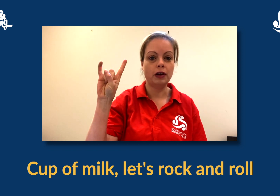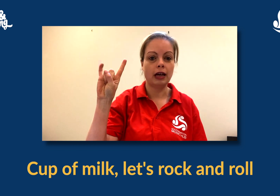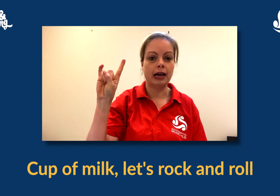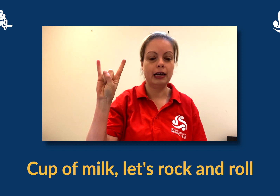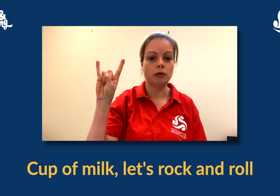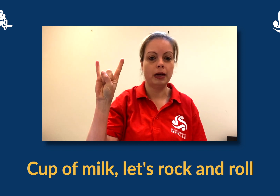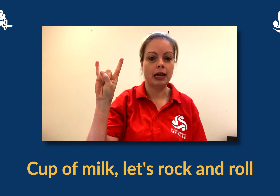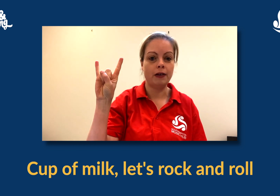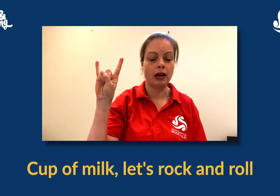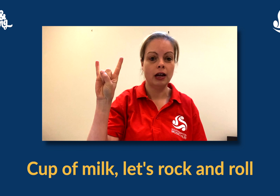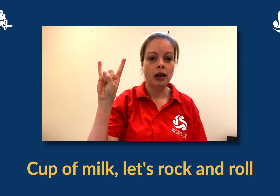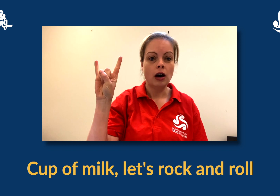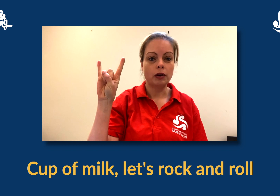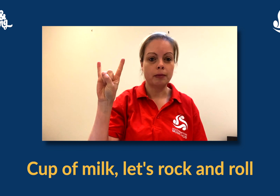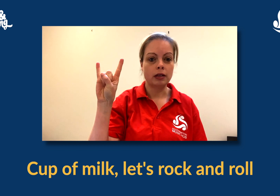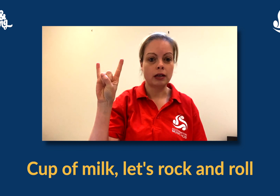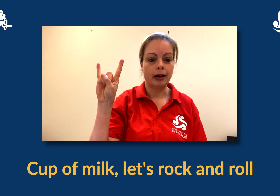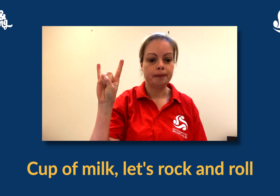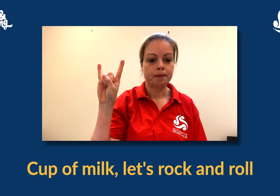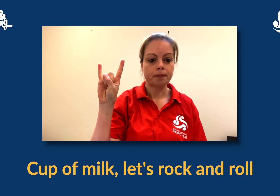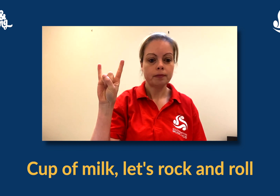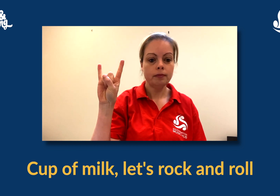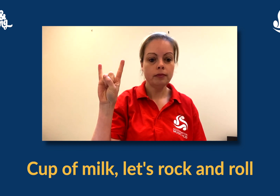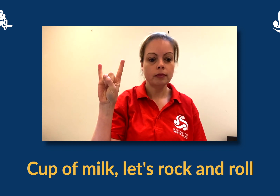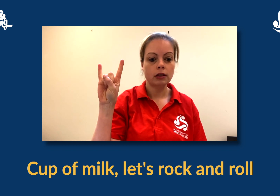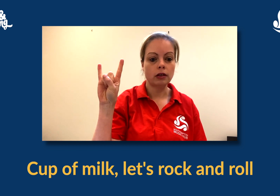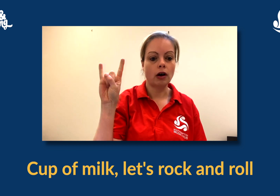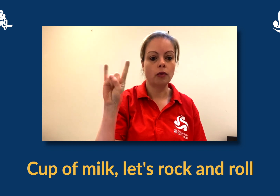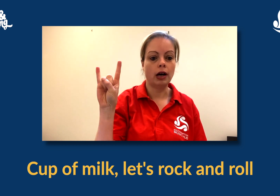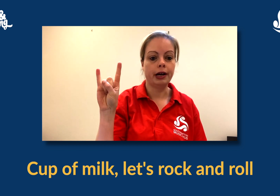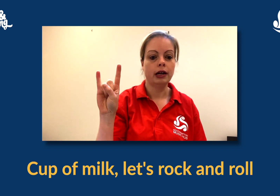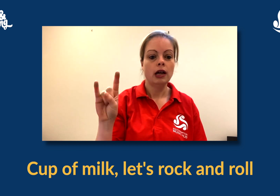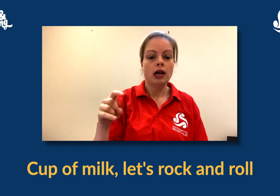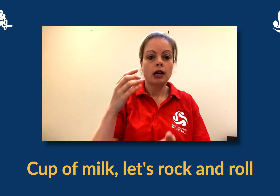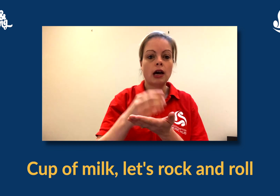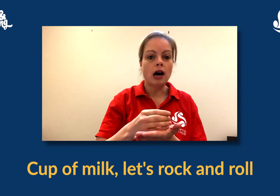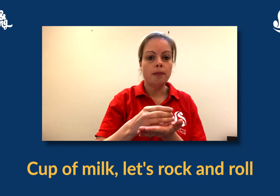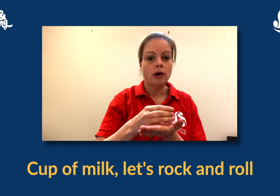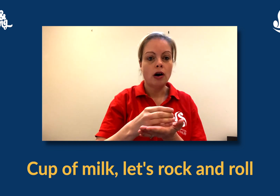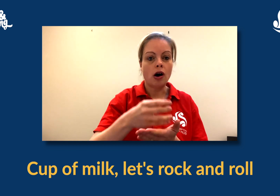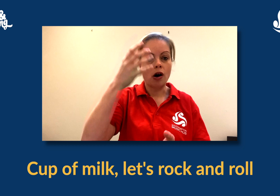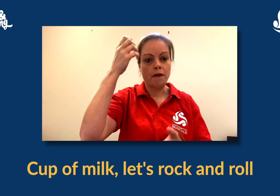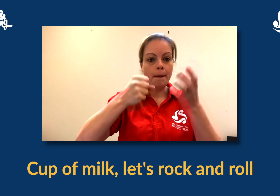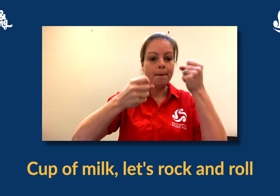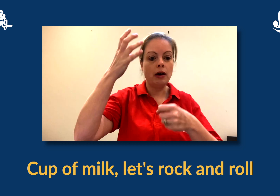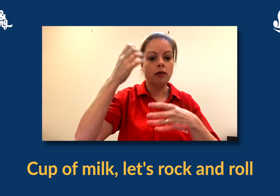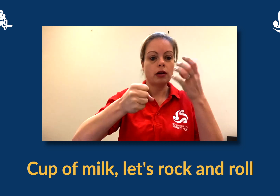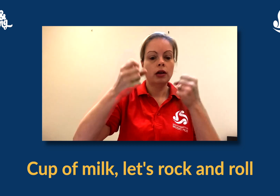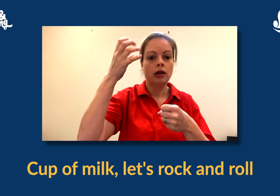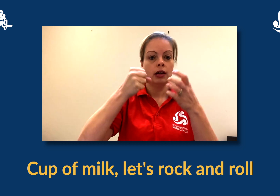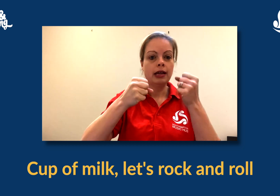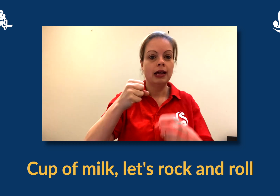first finger and little pinky finger holding up to the sky. So the whole line, cup of